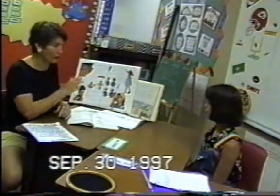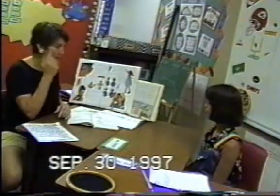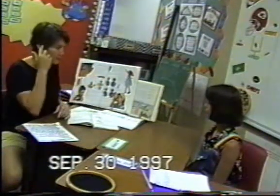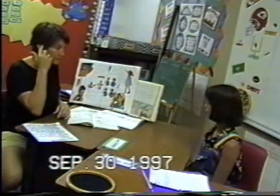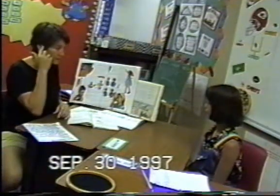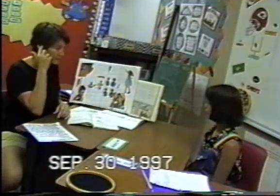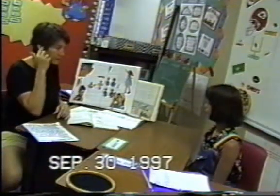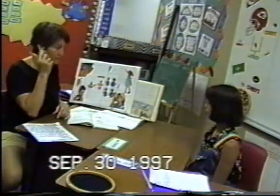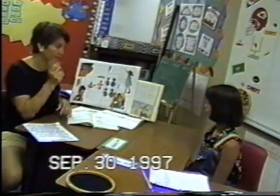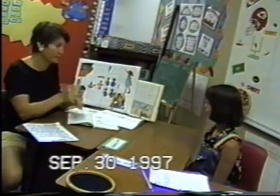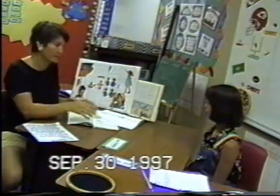organ?